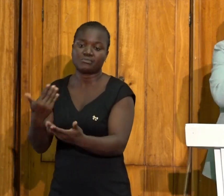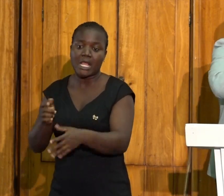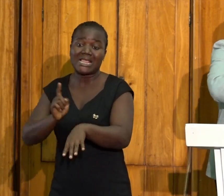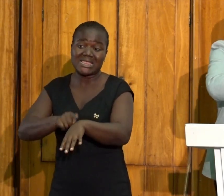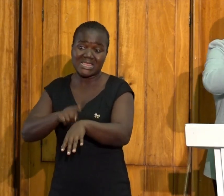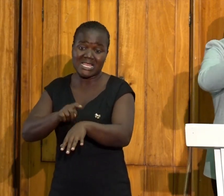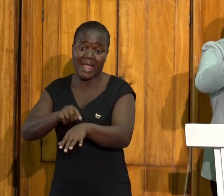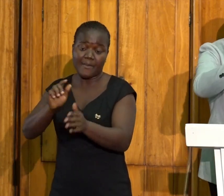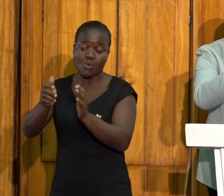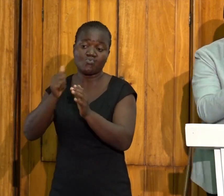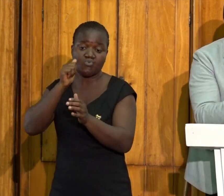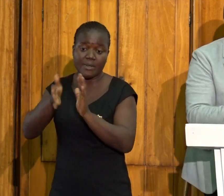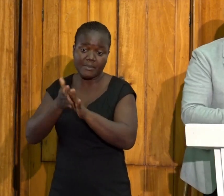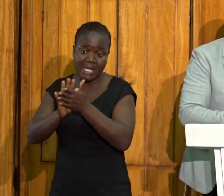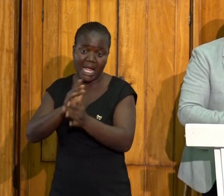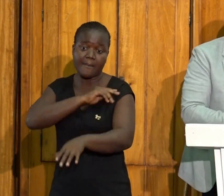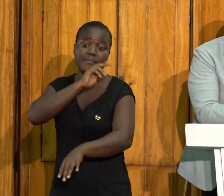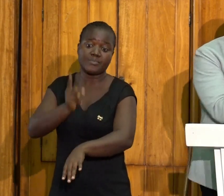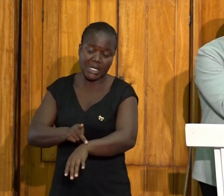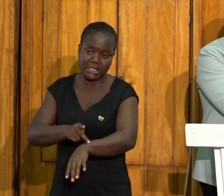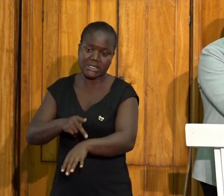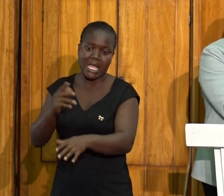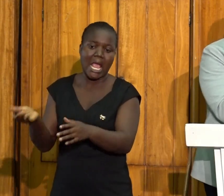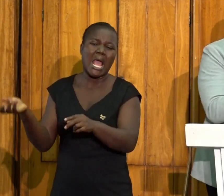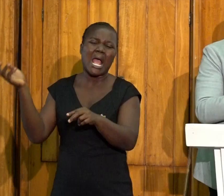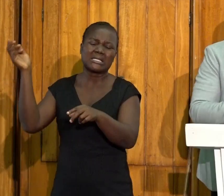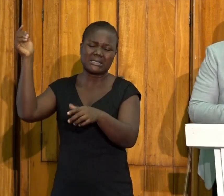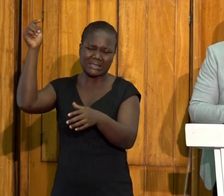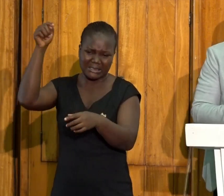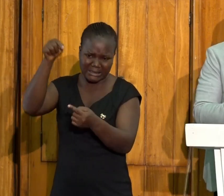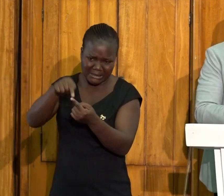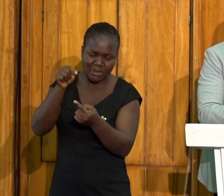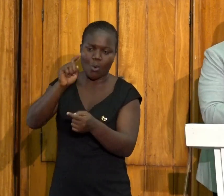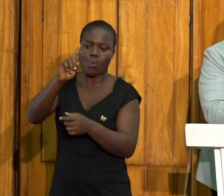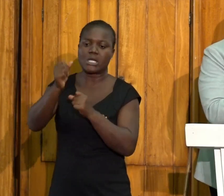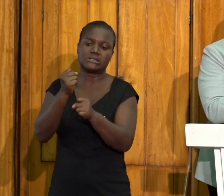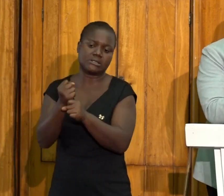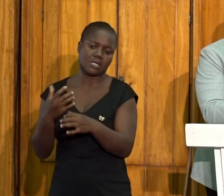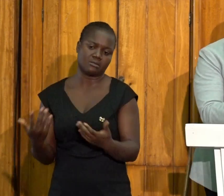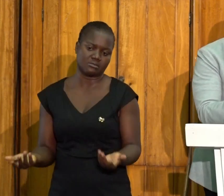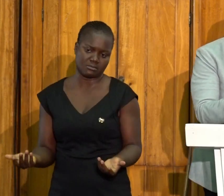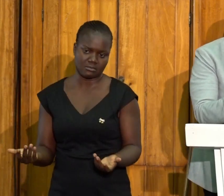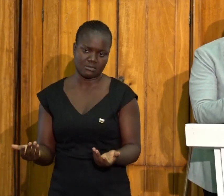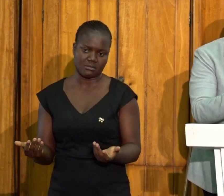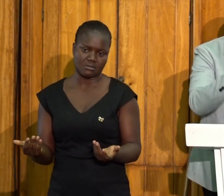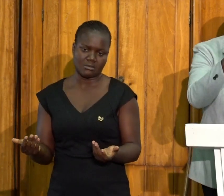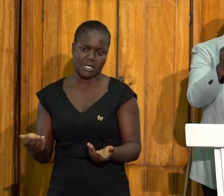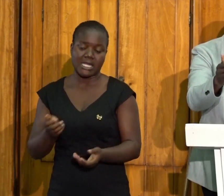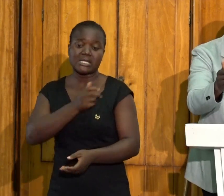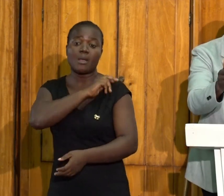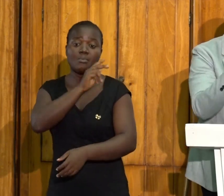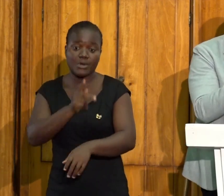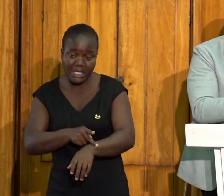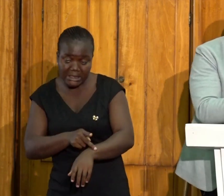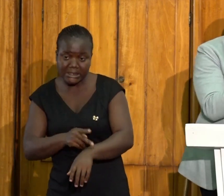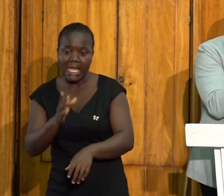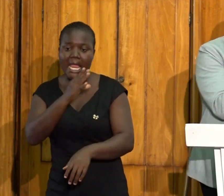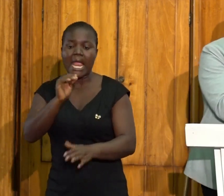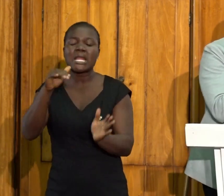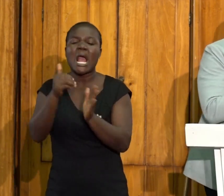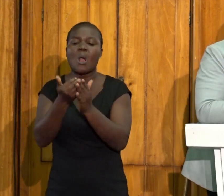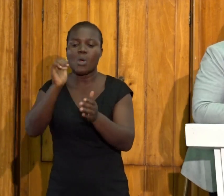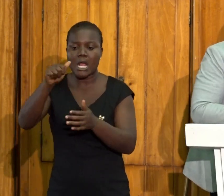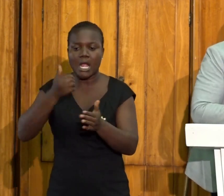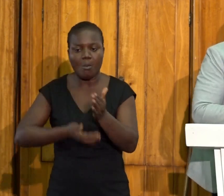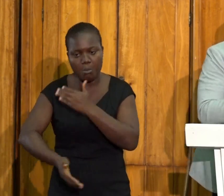pregnancy and even up to 1 year postpartum. But the registry is just giving us data from the pregnancy and the outcome. Just say if a